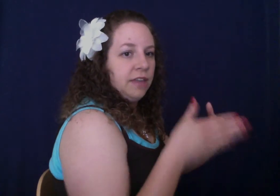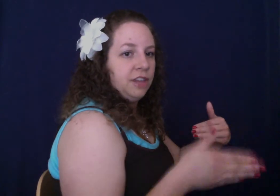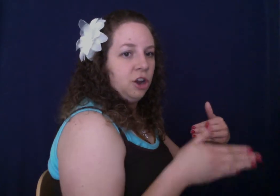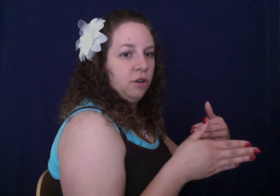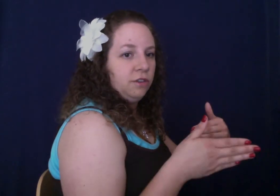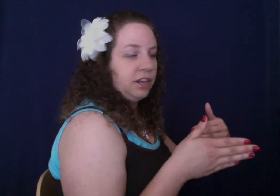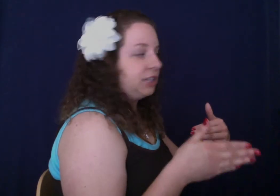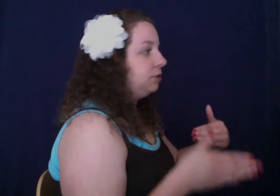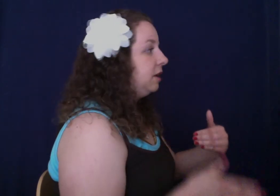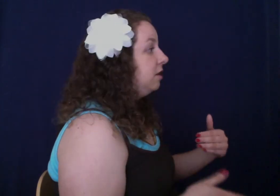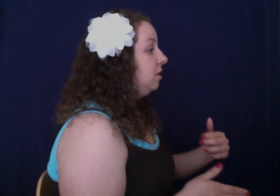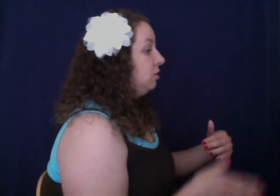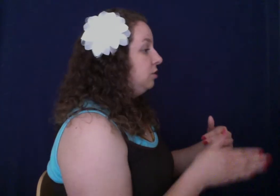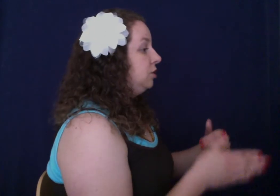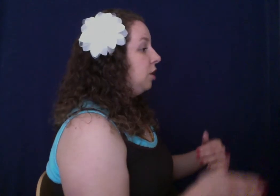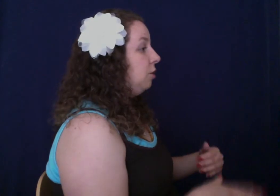then over next to it. So,